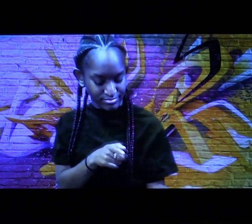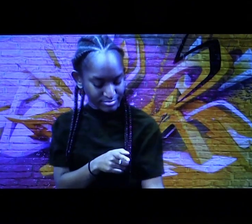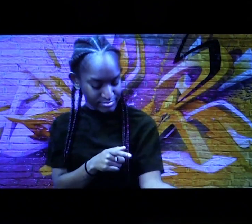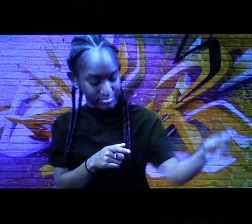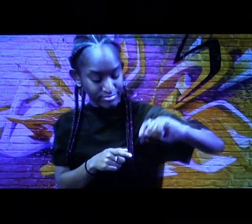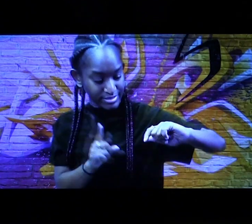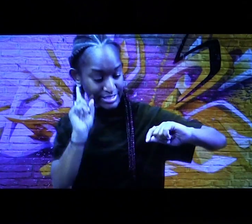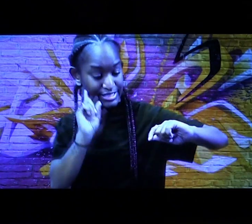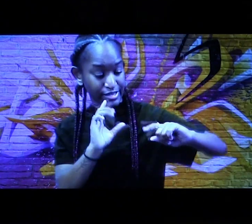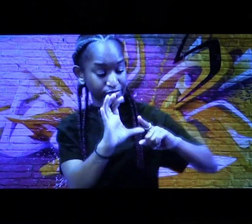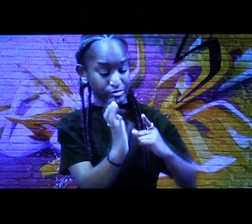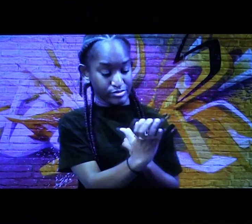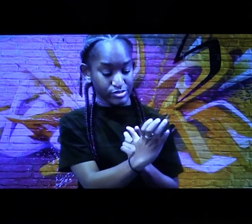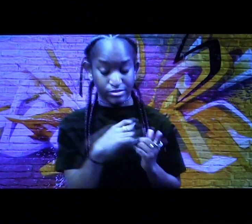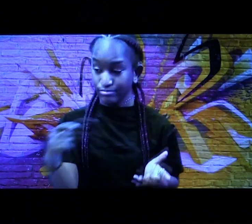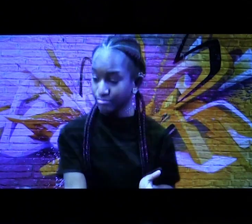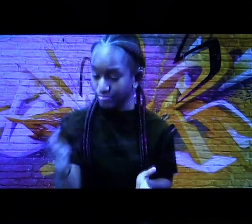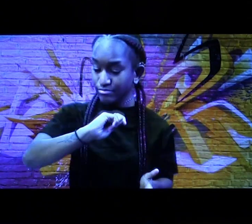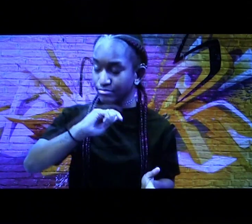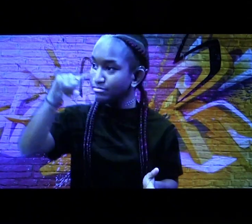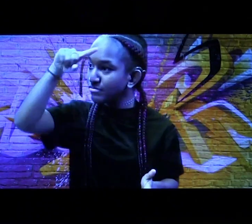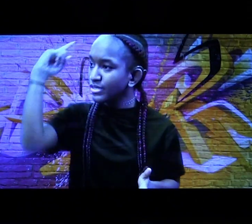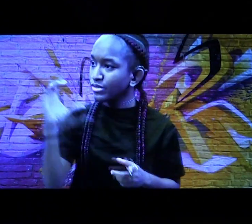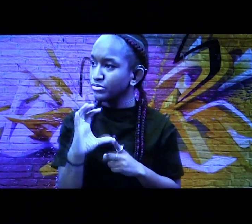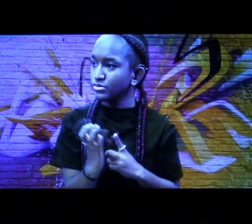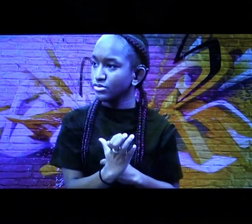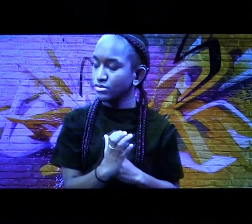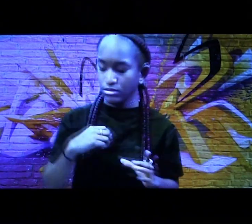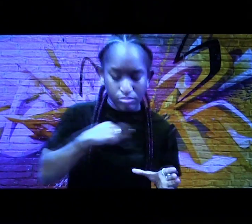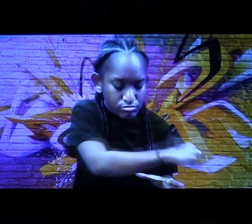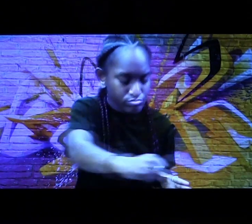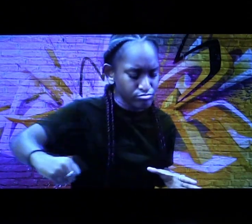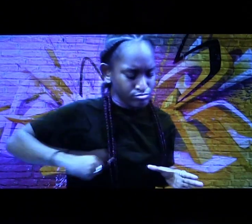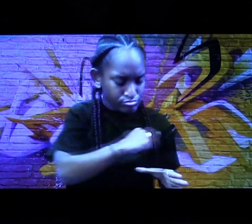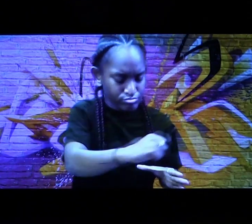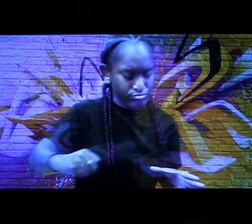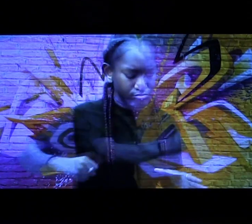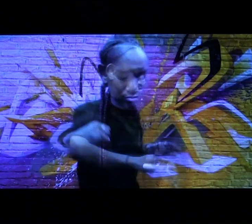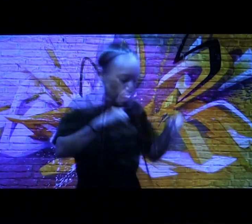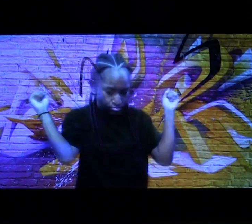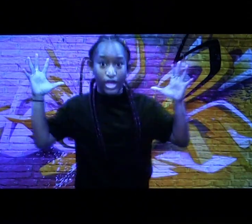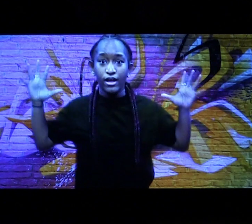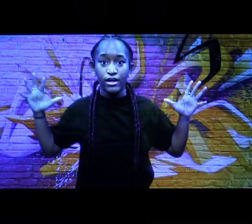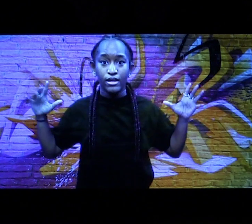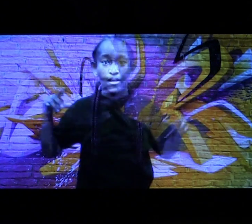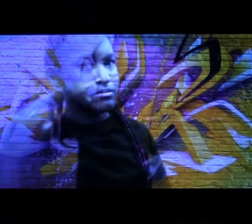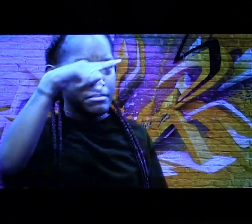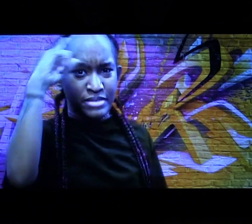Mix in the deaf culture, add equal amounts of black culture, stir well and smoothly. Pronto, the